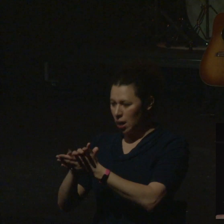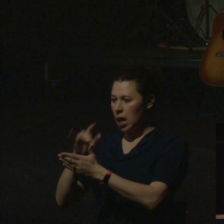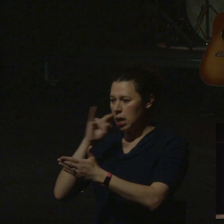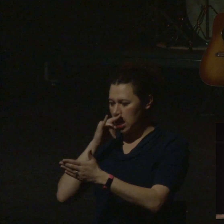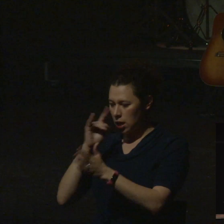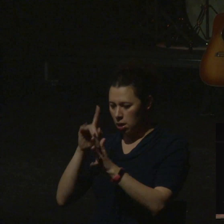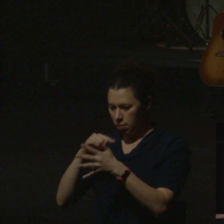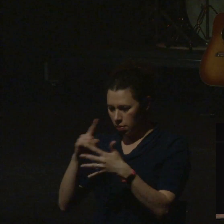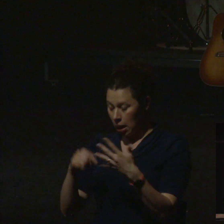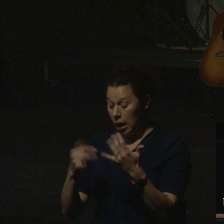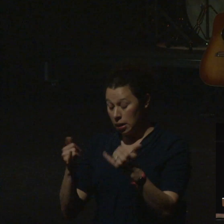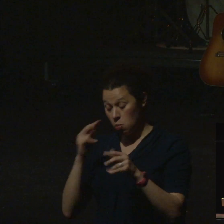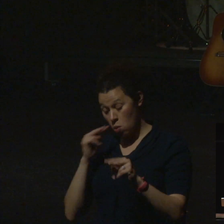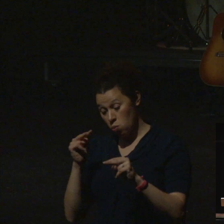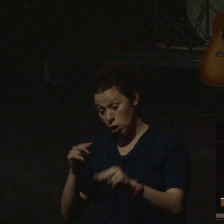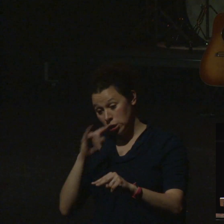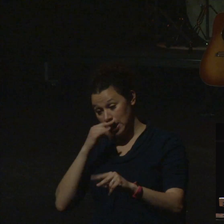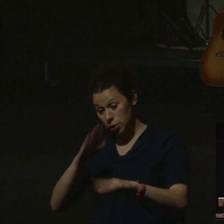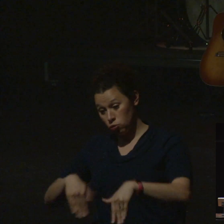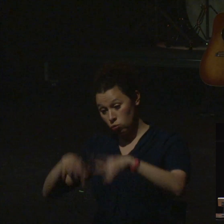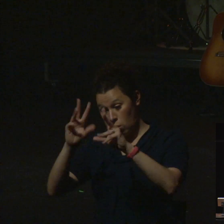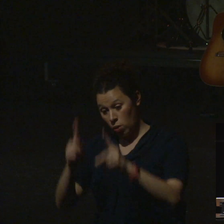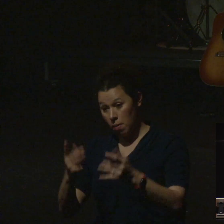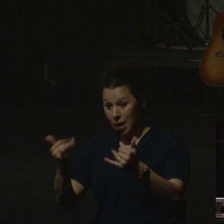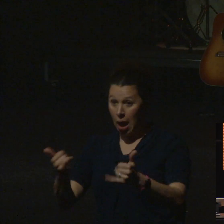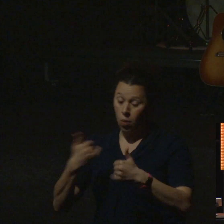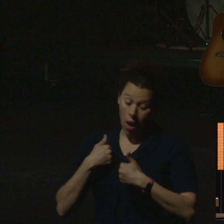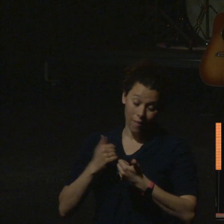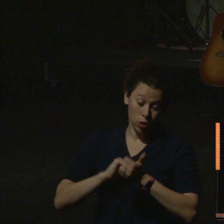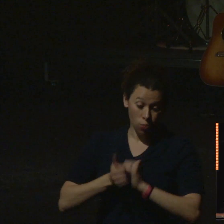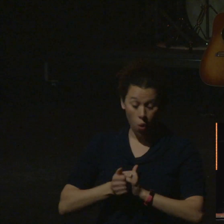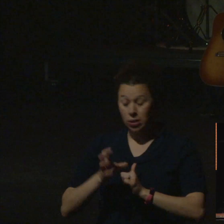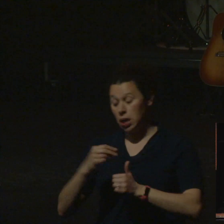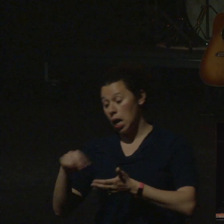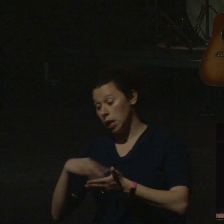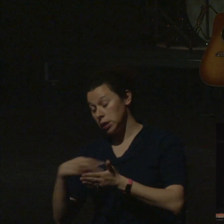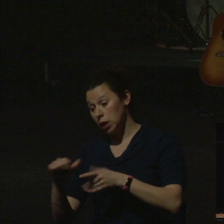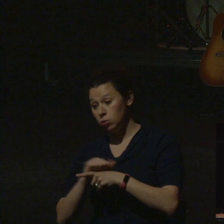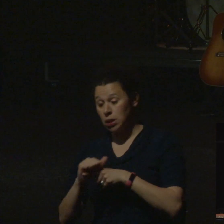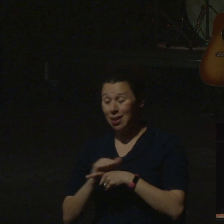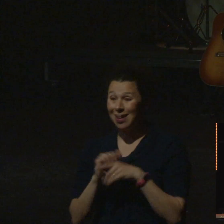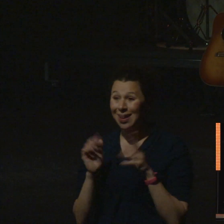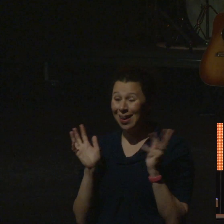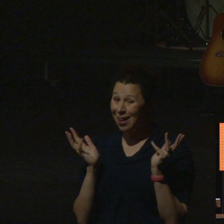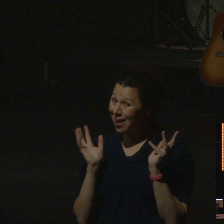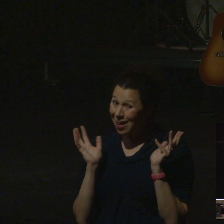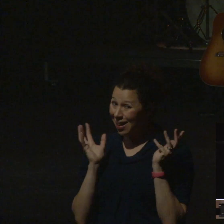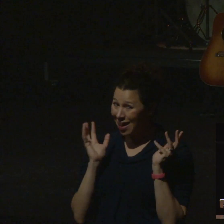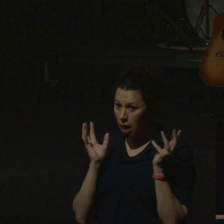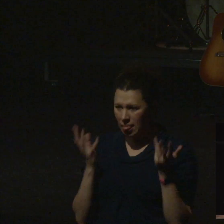we watch the kids grow up. Now we got sports and activities and dance recitals. Yay!